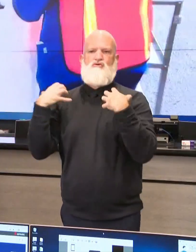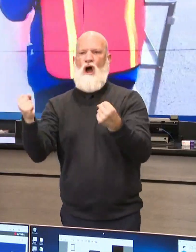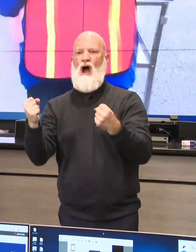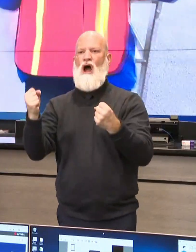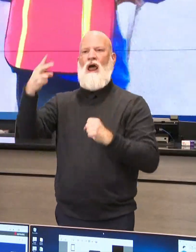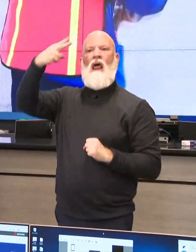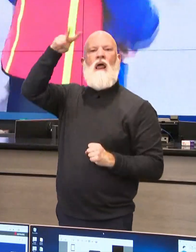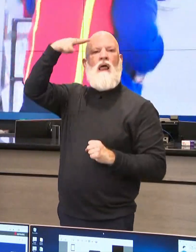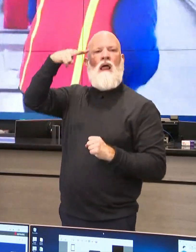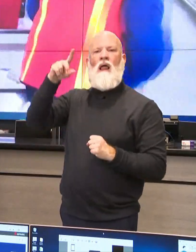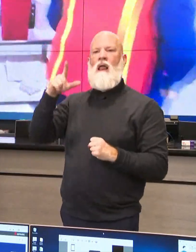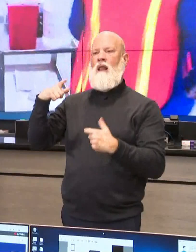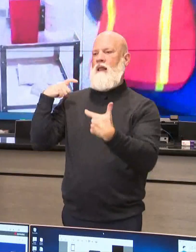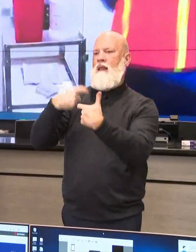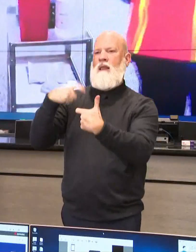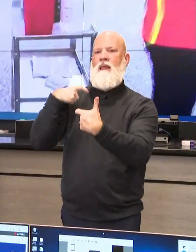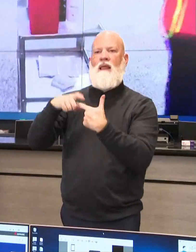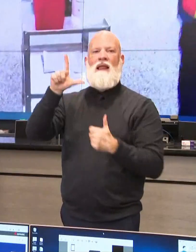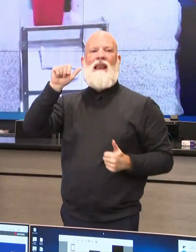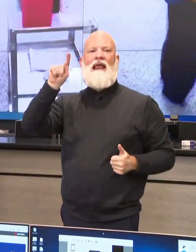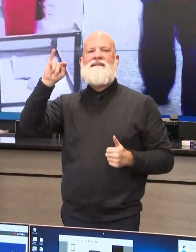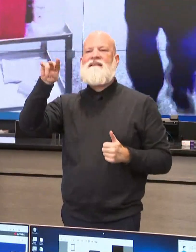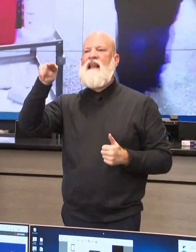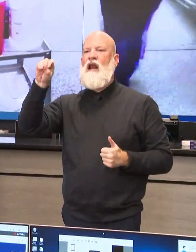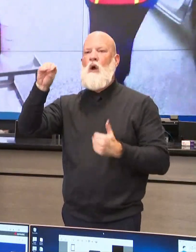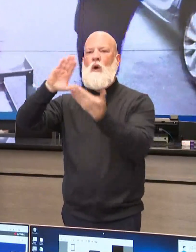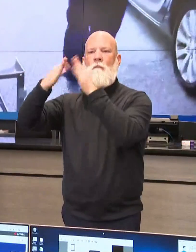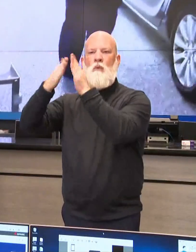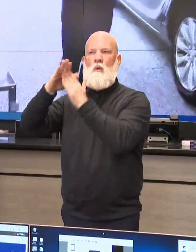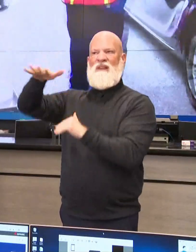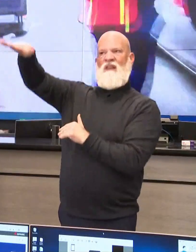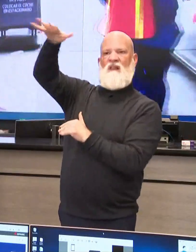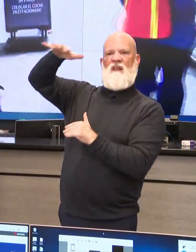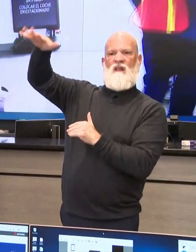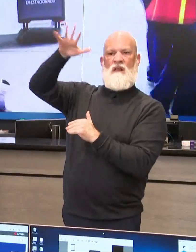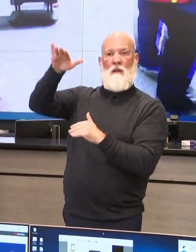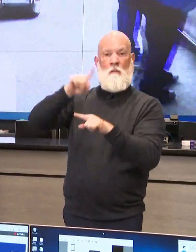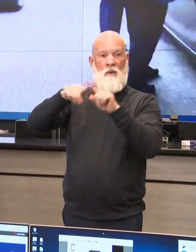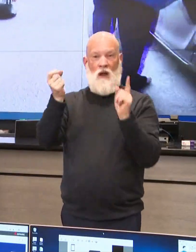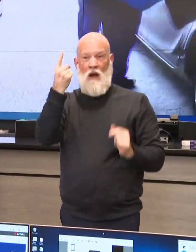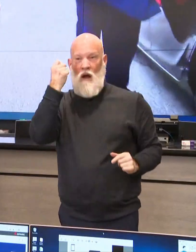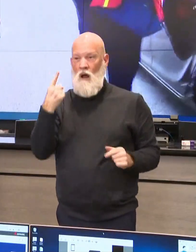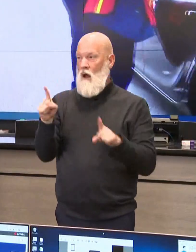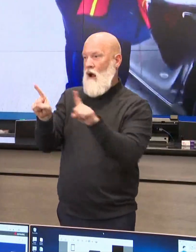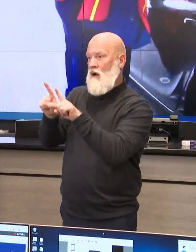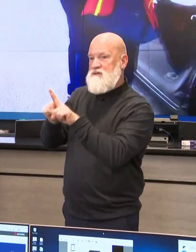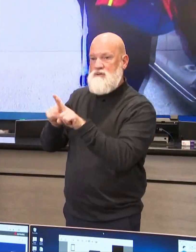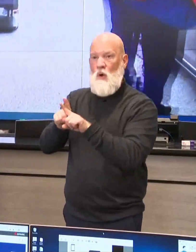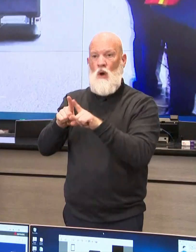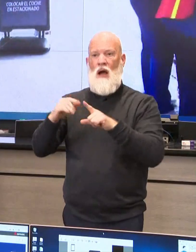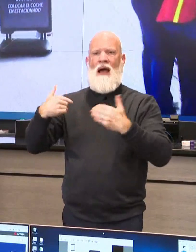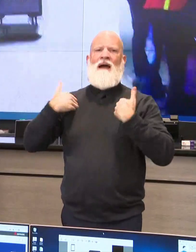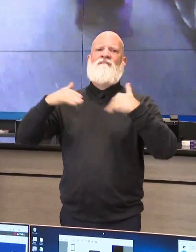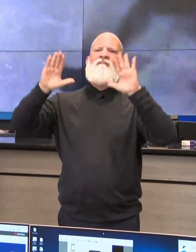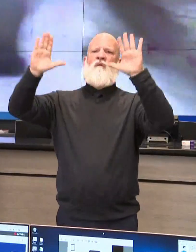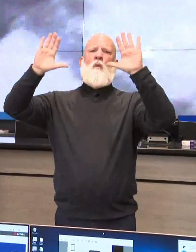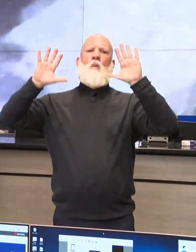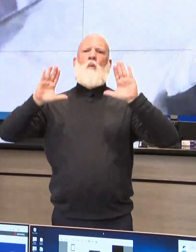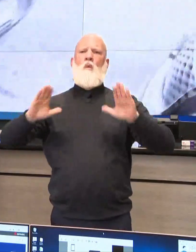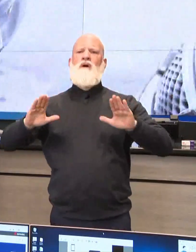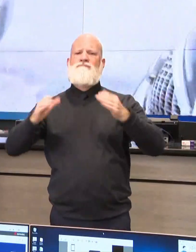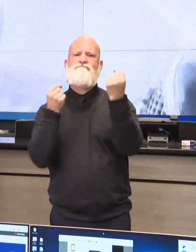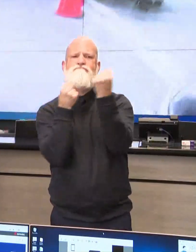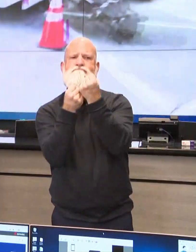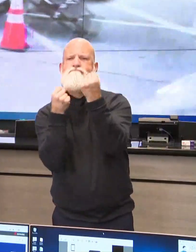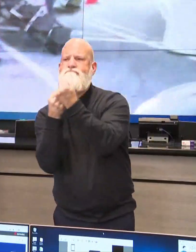we're also putting that site up there because you have, you know, great health care providers, great public health networks in places like Athens and